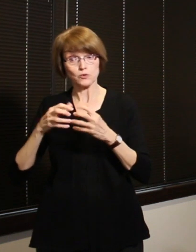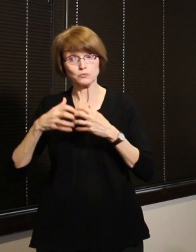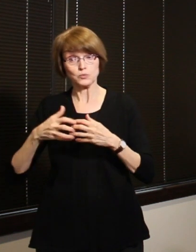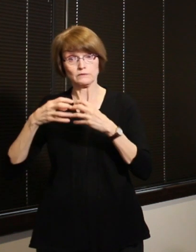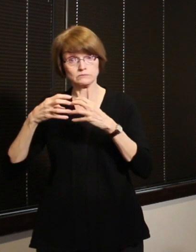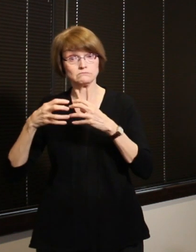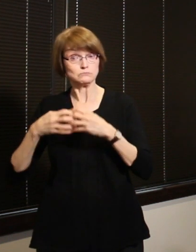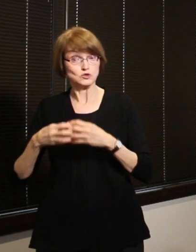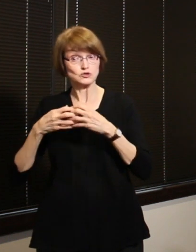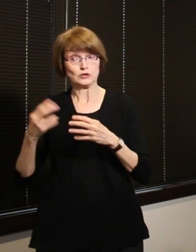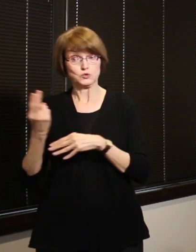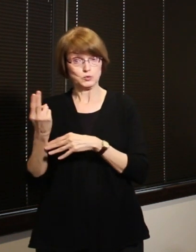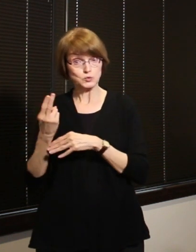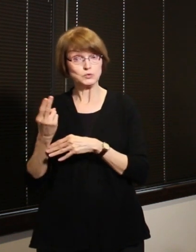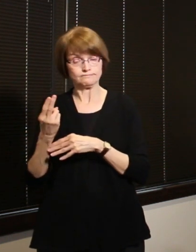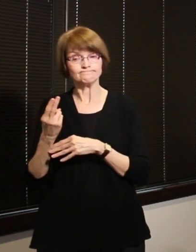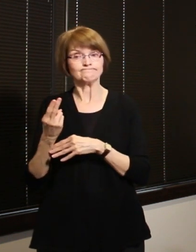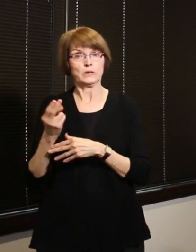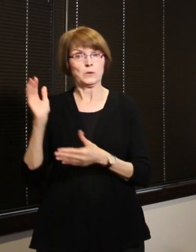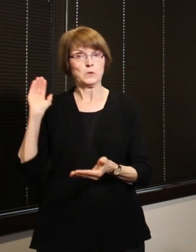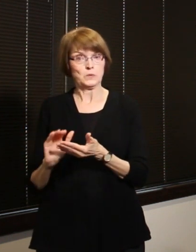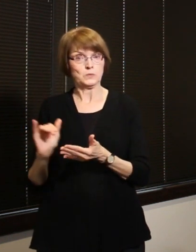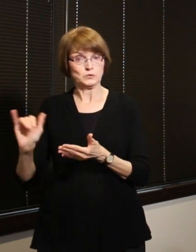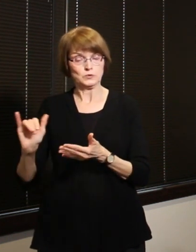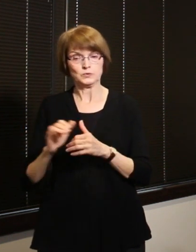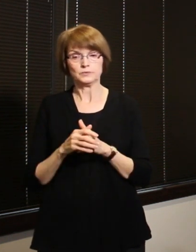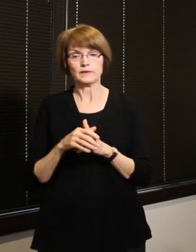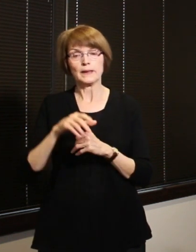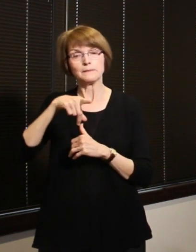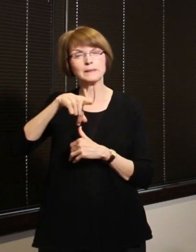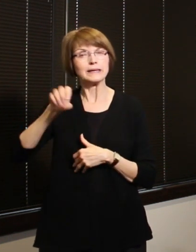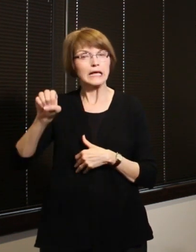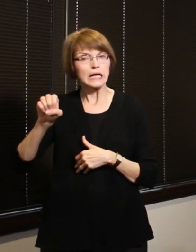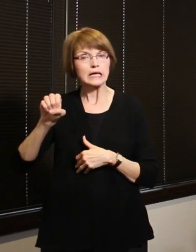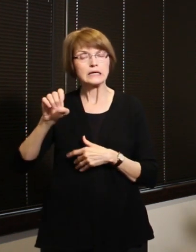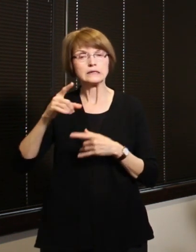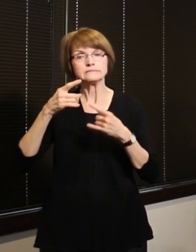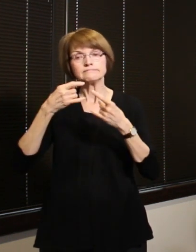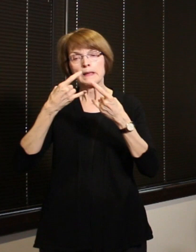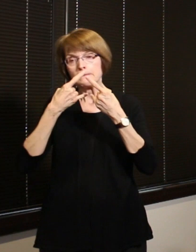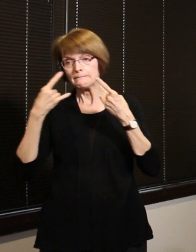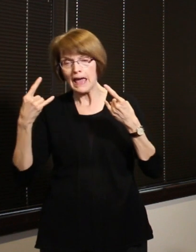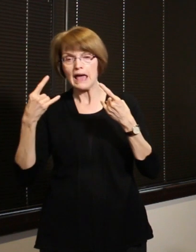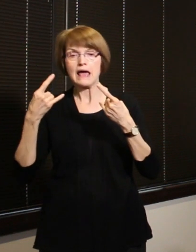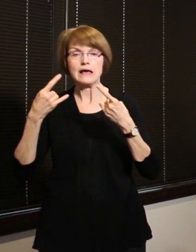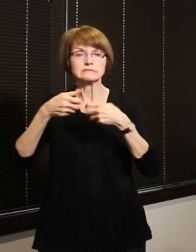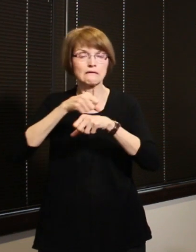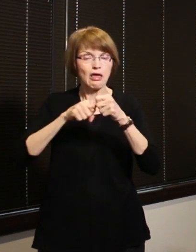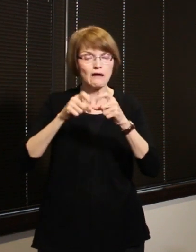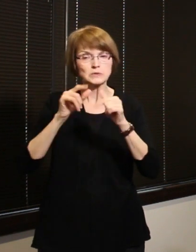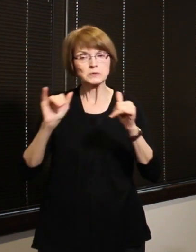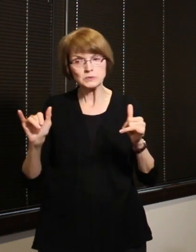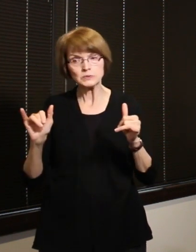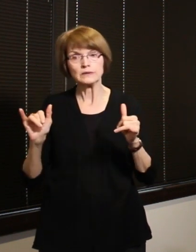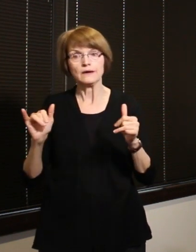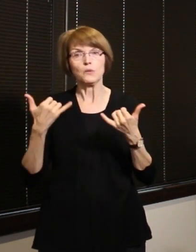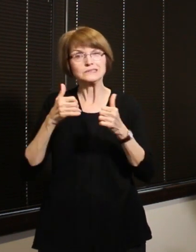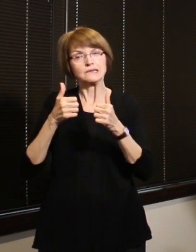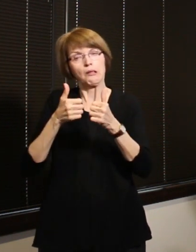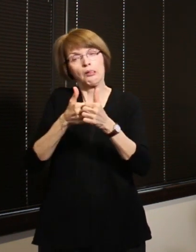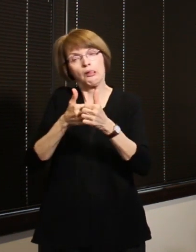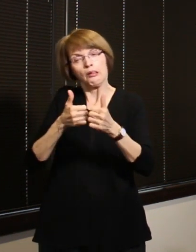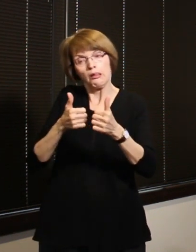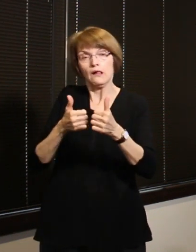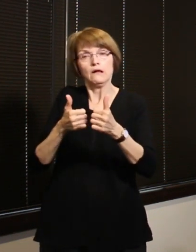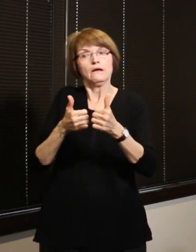as well. The PPE status is still, we're still gaining ground on PPE, so we're not